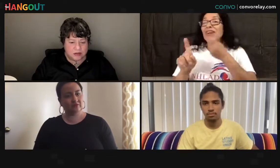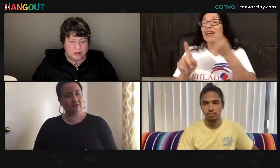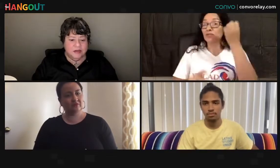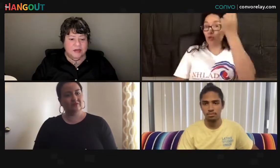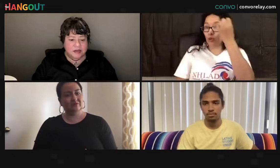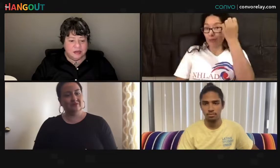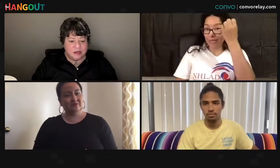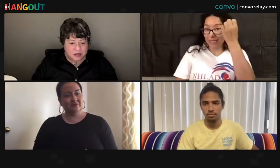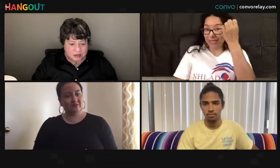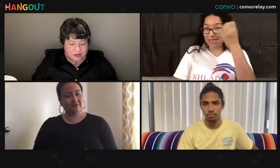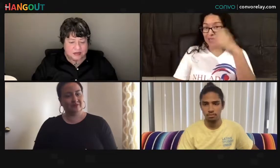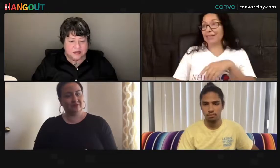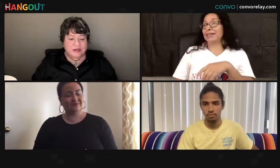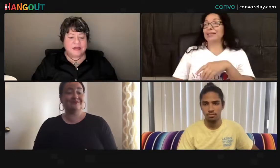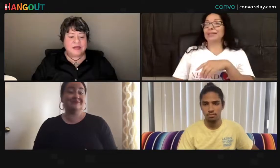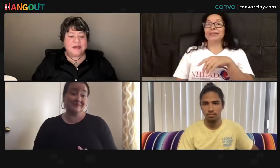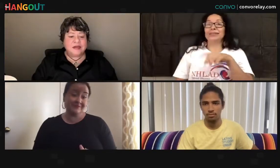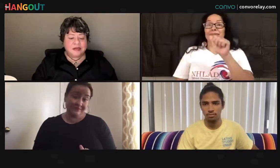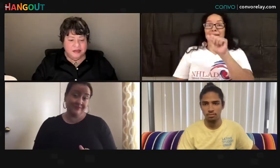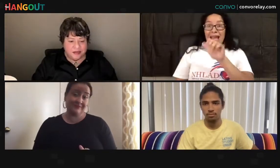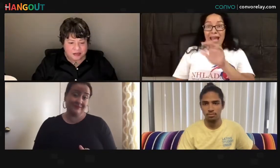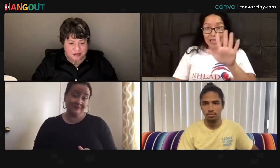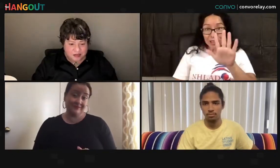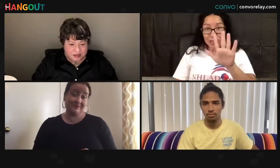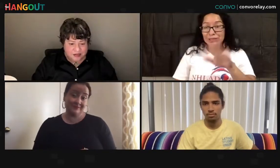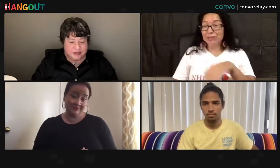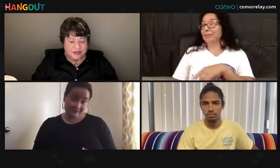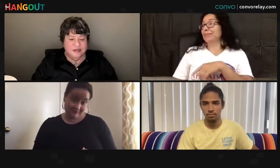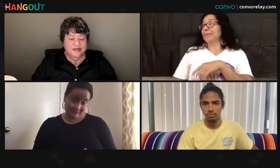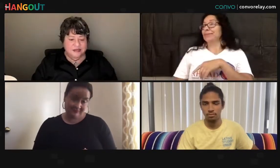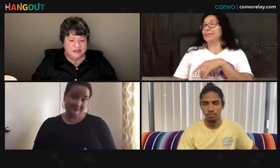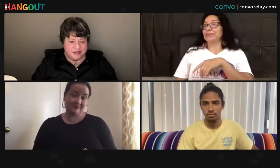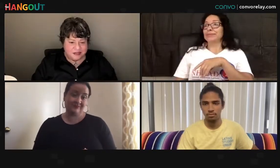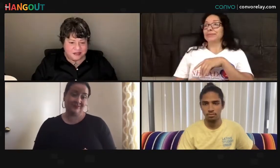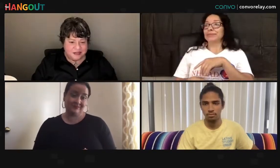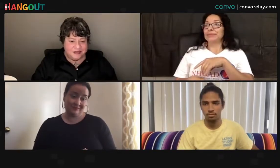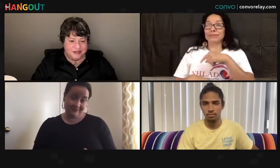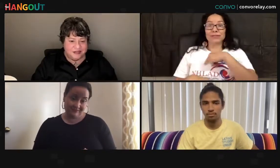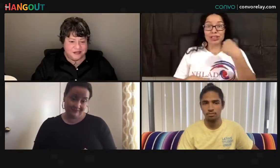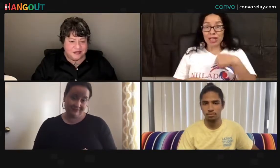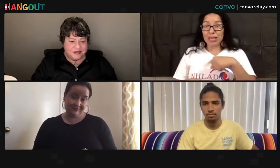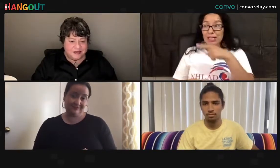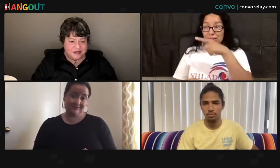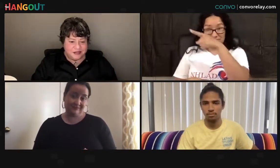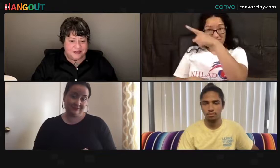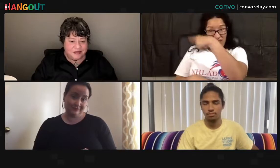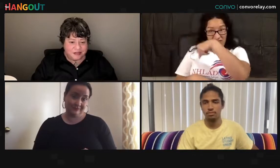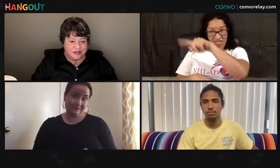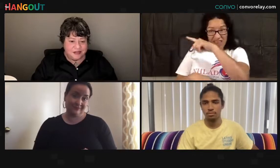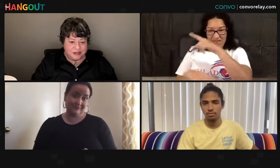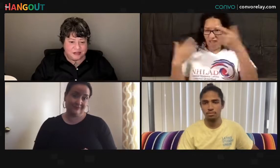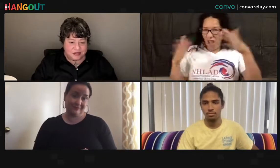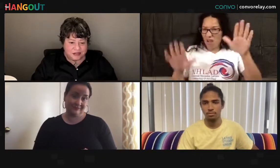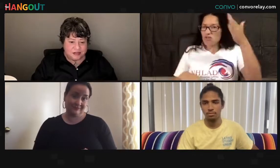deaf individuals who are white, who are from European descent, from Asian descent, and